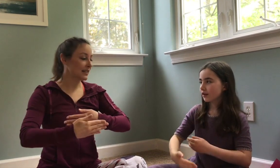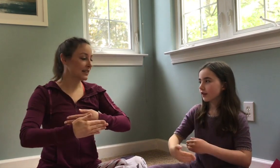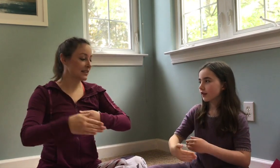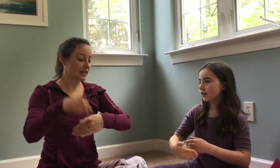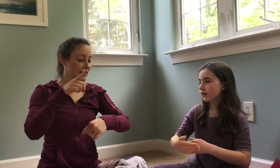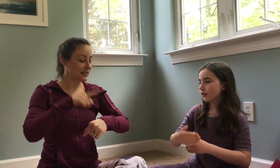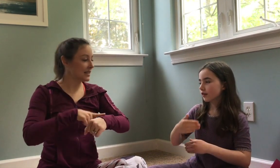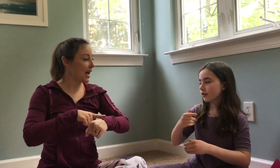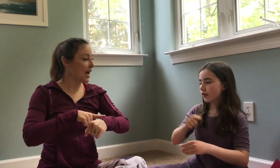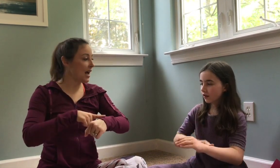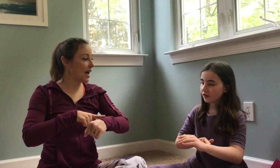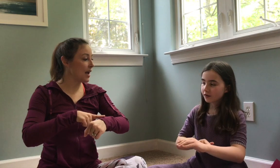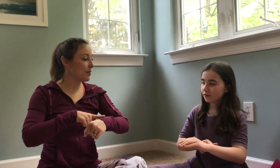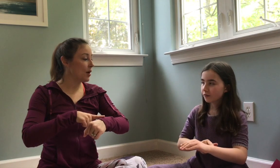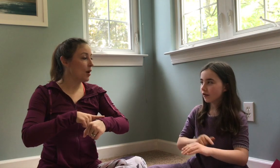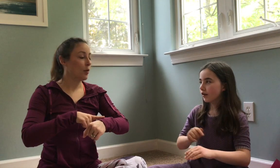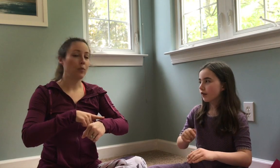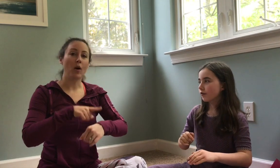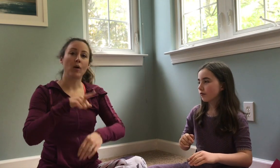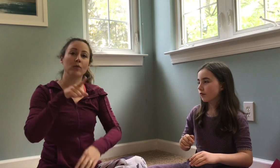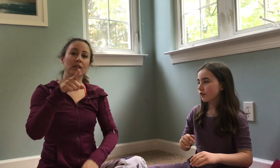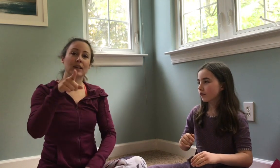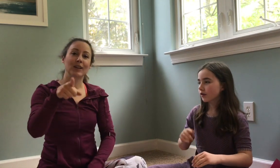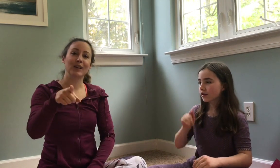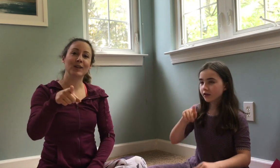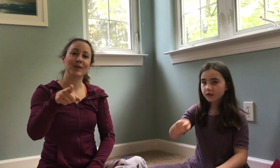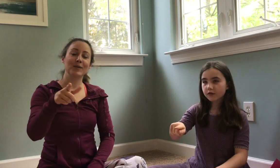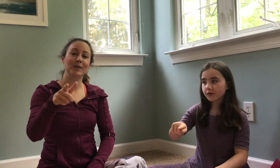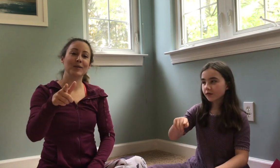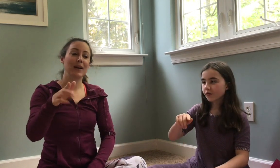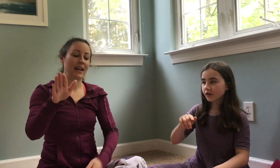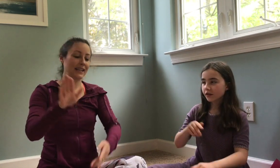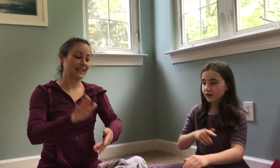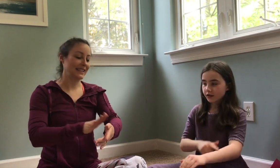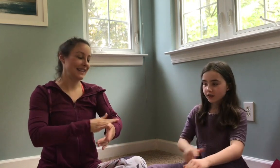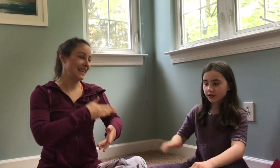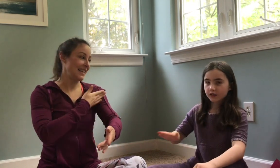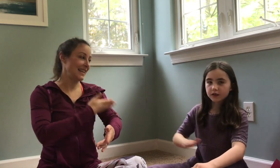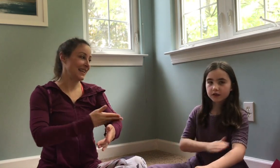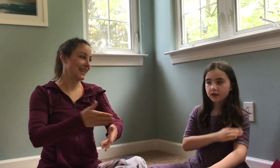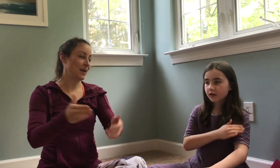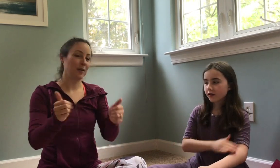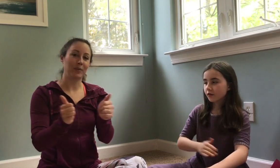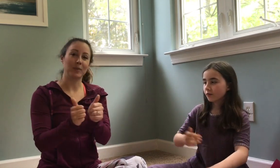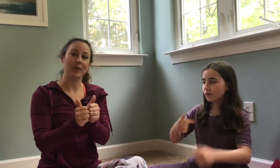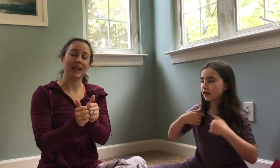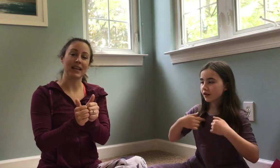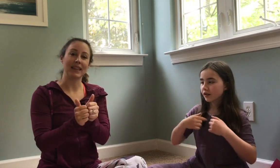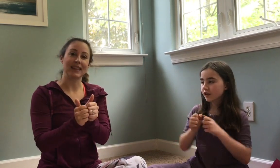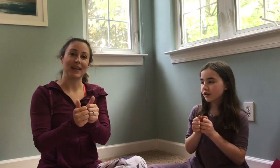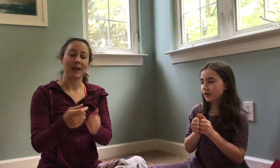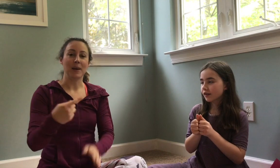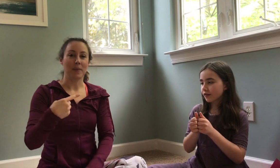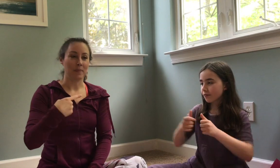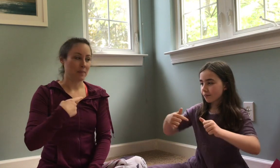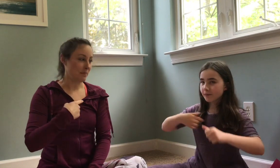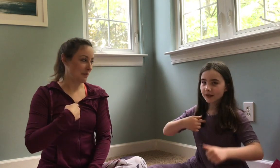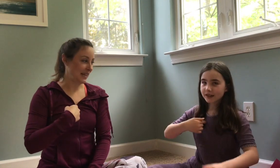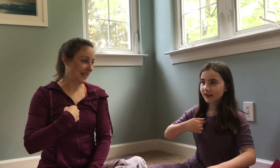Next time, won't you sing with